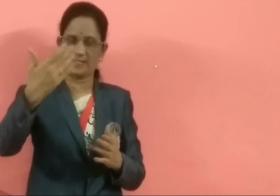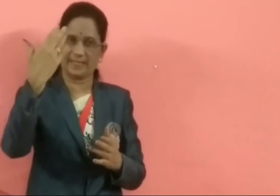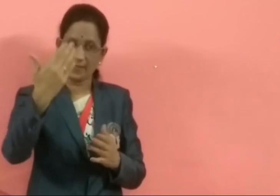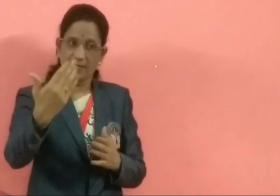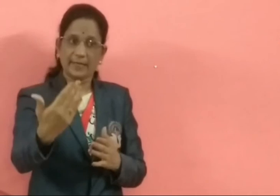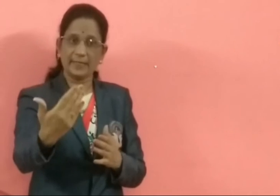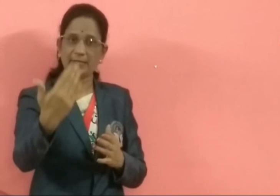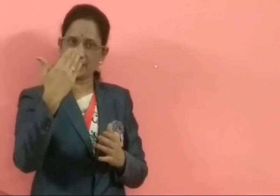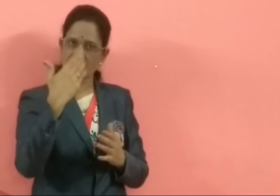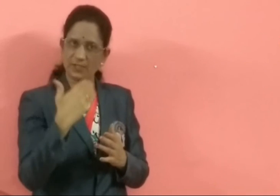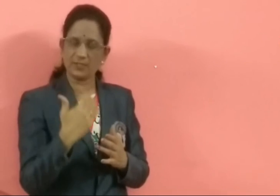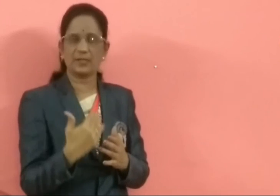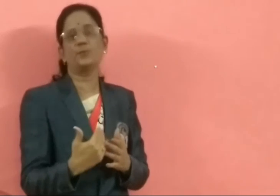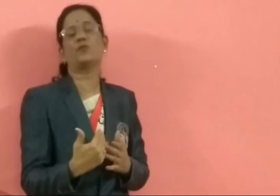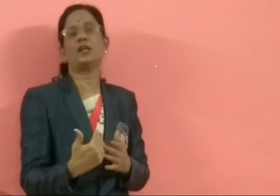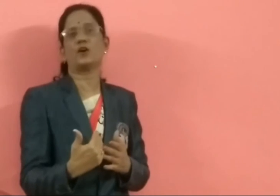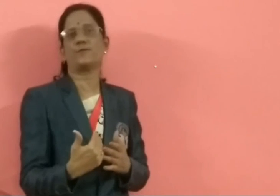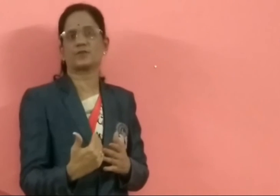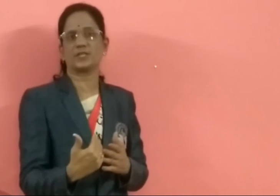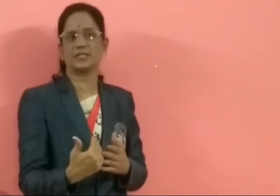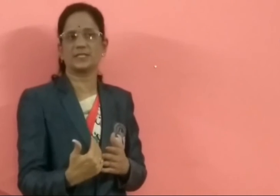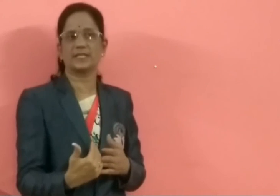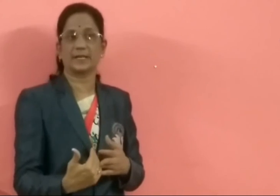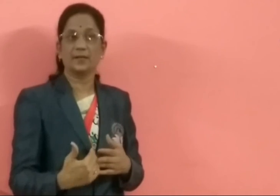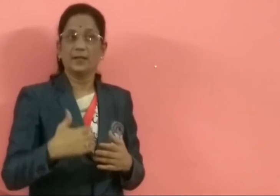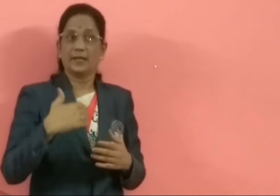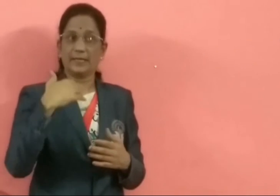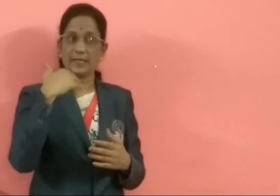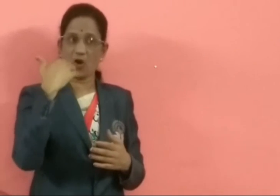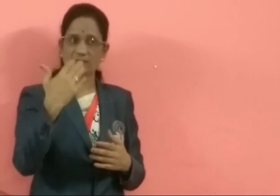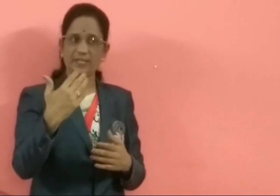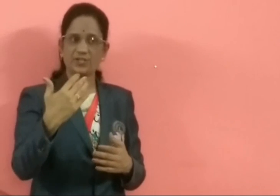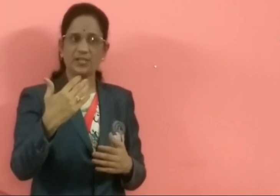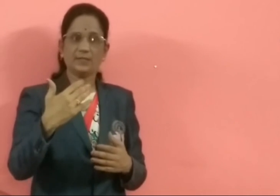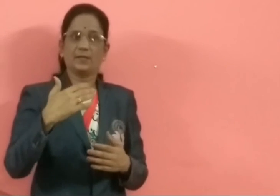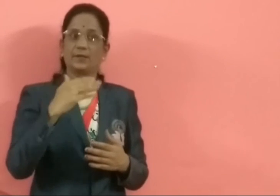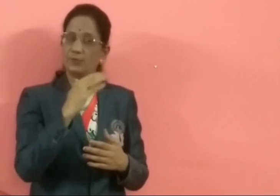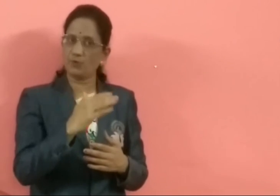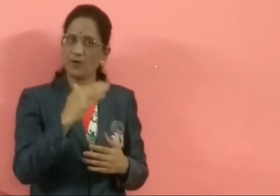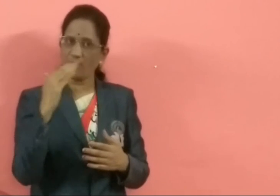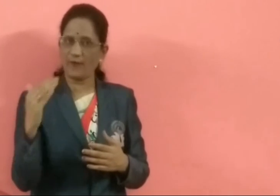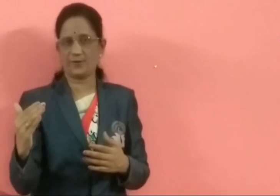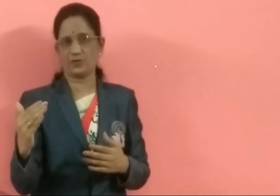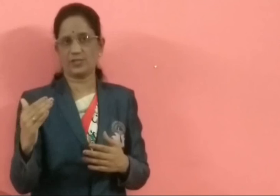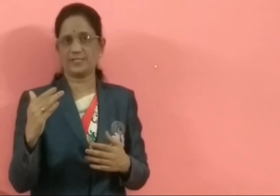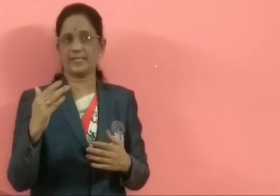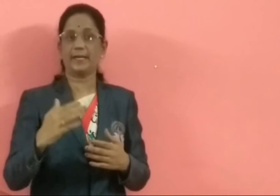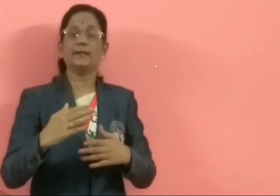there. In reduction, removal of oxygen is there. In oxidation, removal of hydrogen is there.